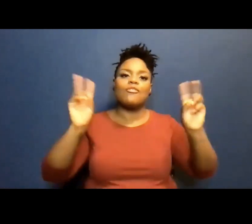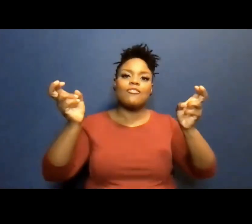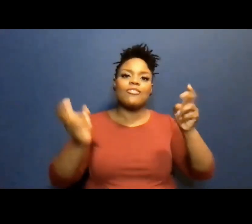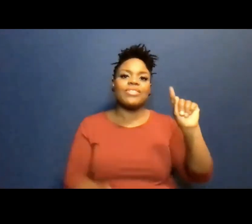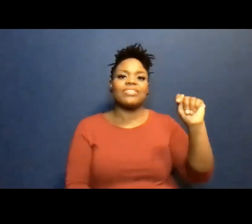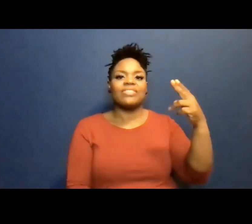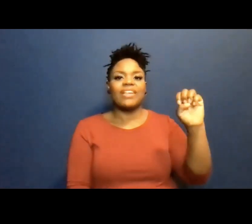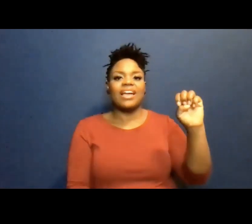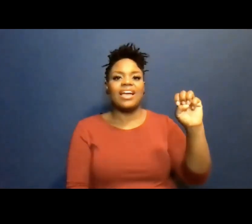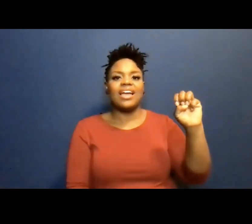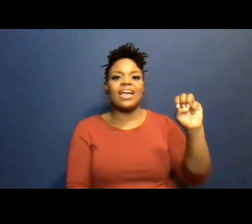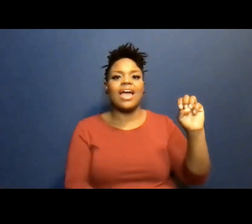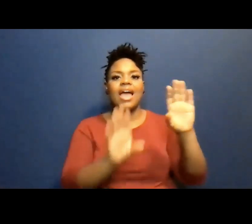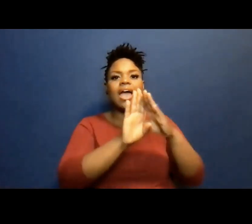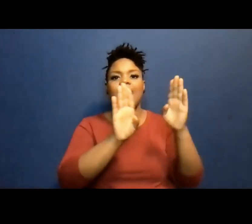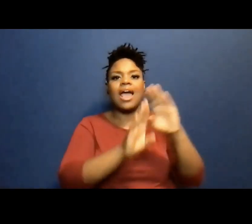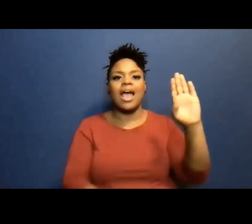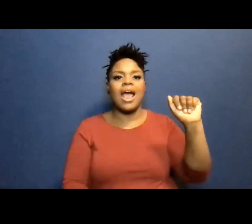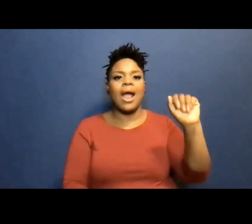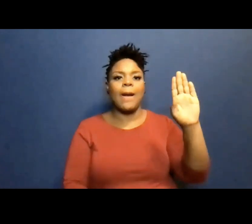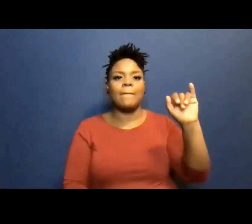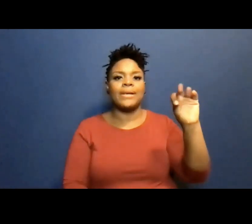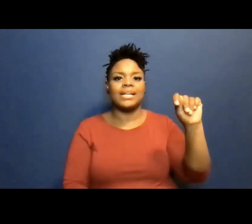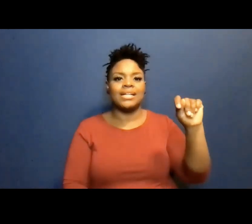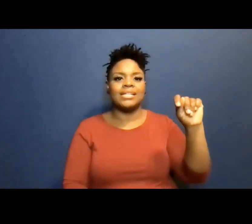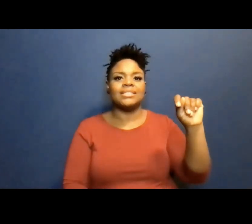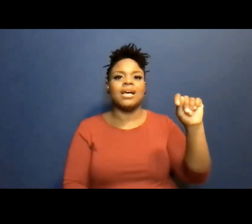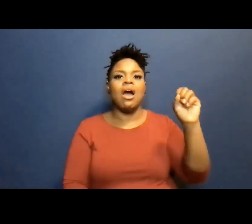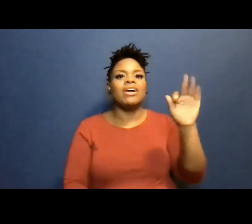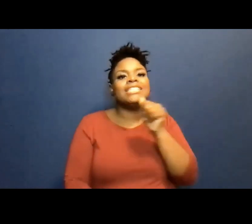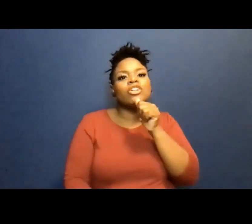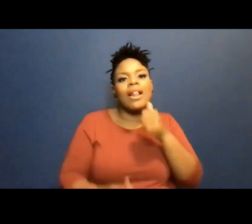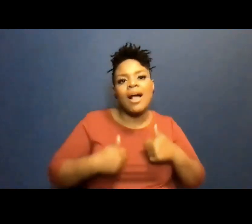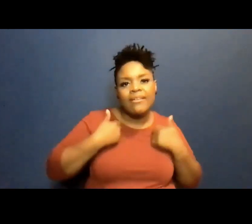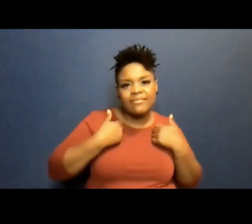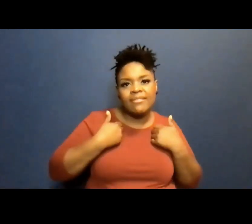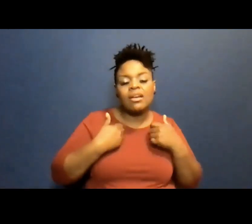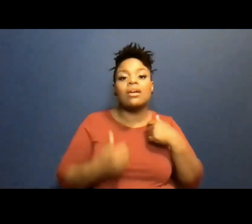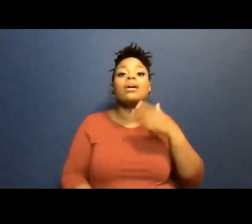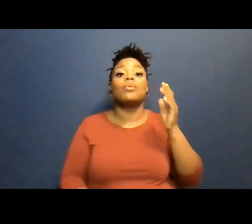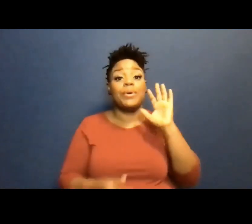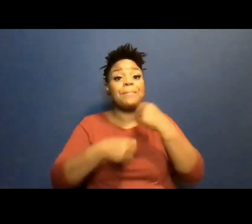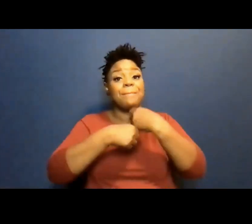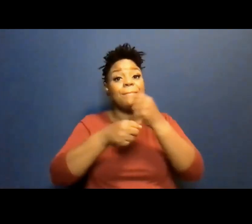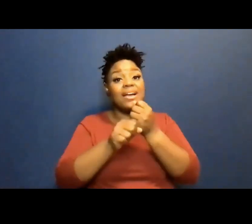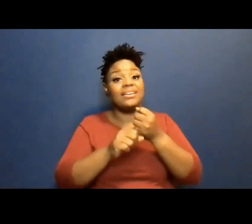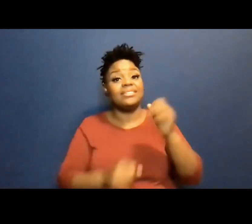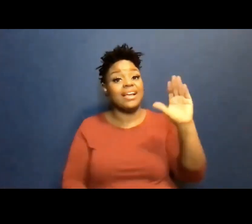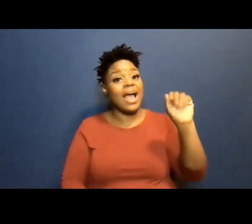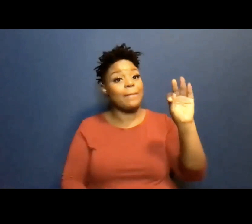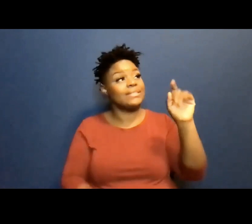which tours to festivals, and you open doors on the cabinet and see little loops and clips of the films actually in the